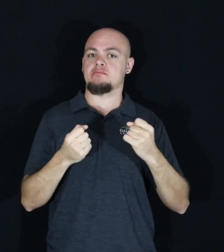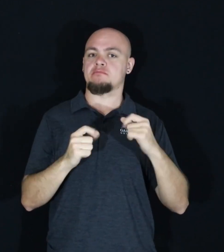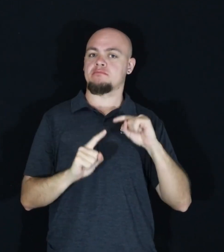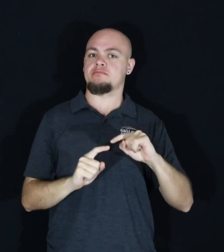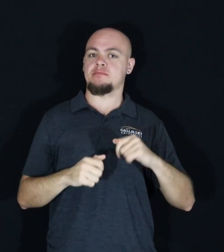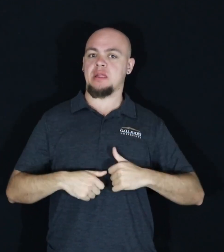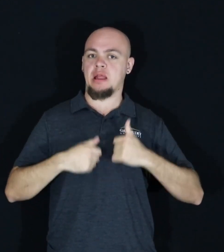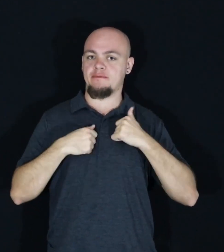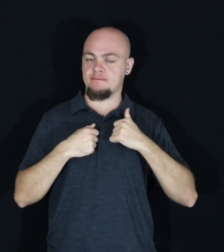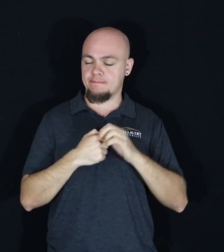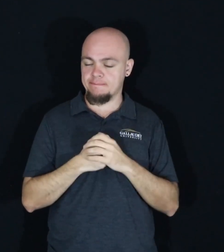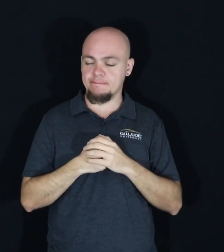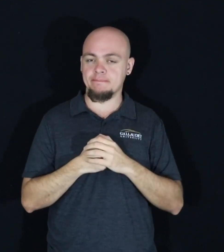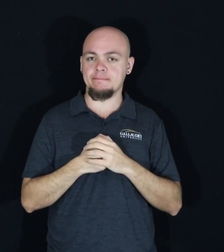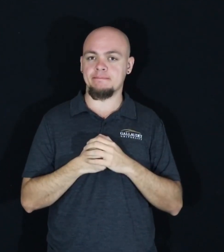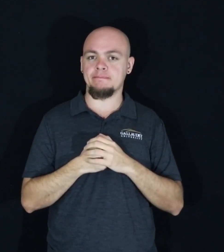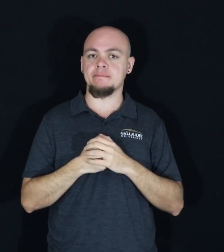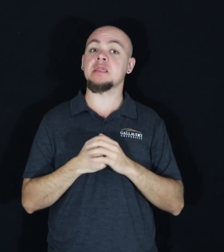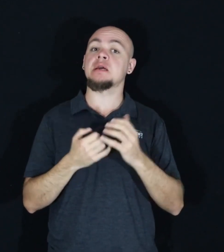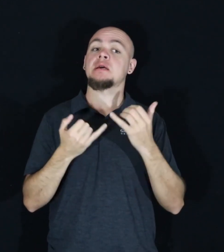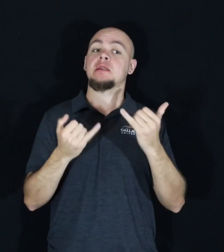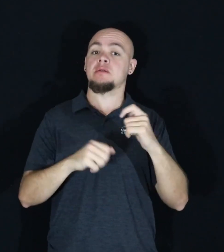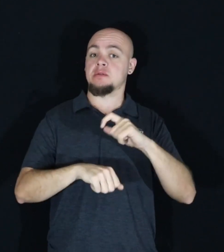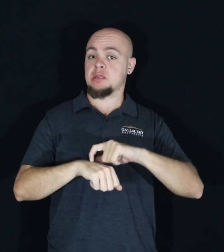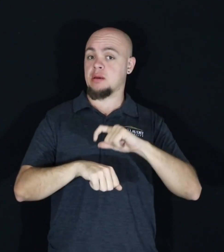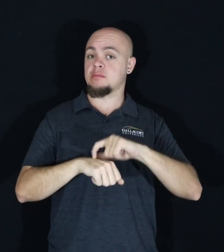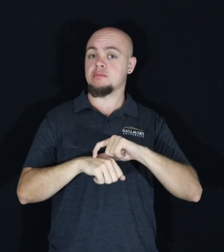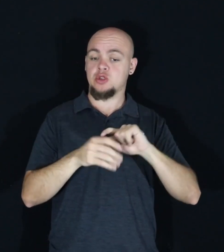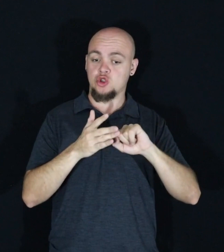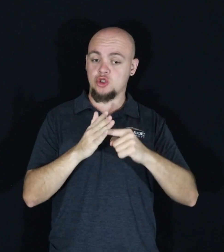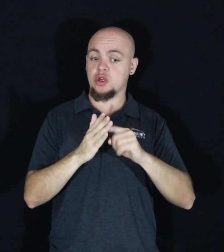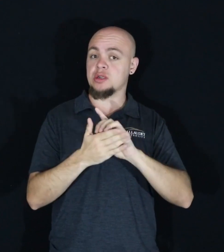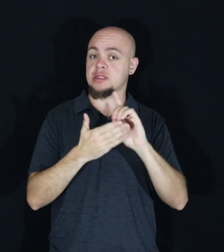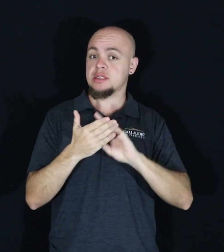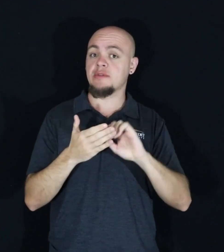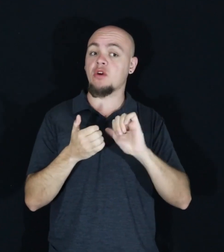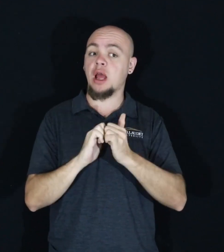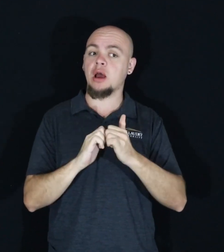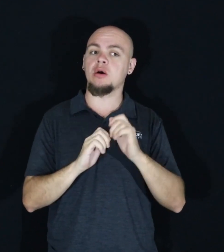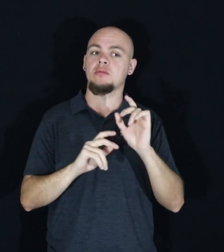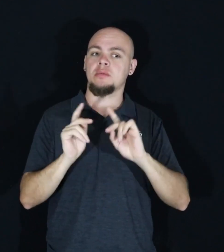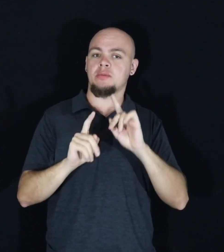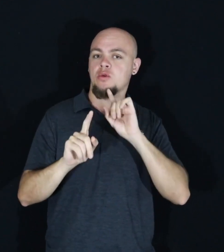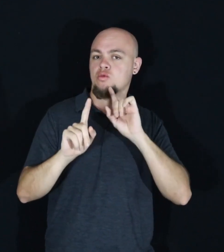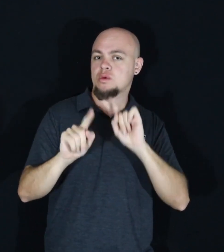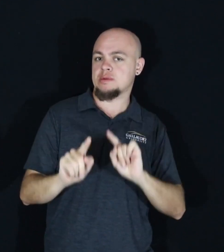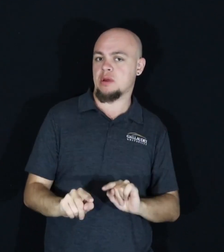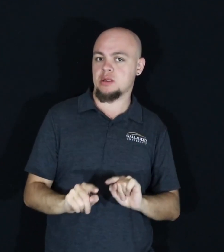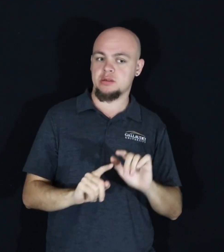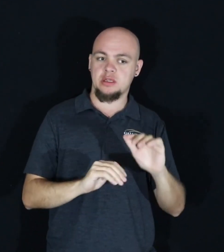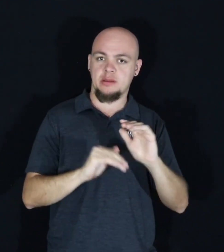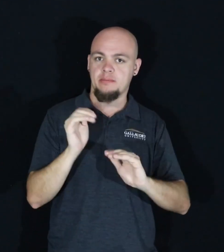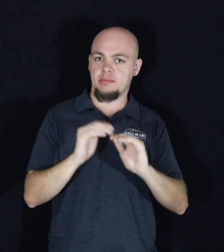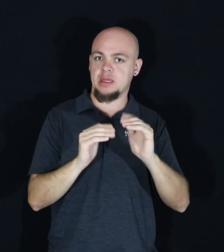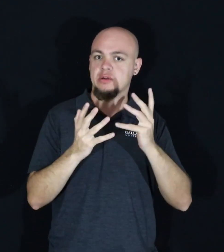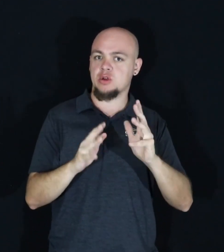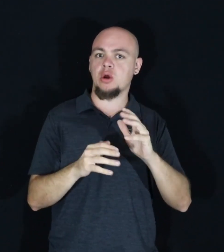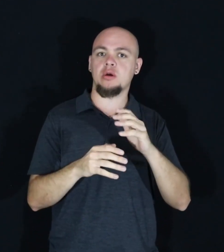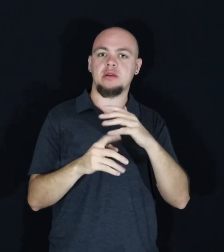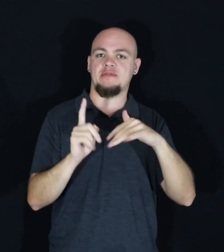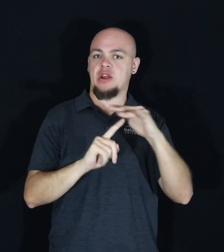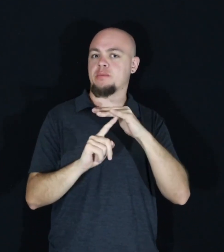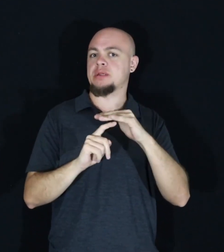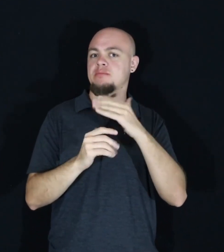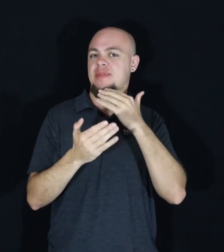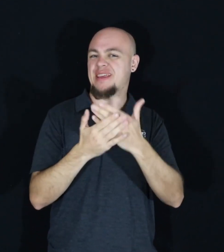experience. It's about time that we start designing for how we respond to the built environment. Thank you.